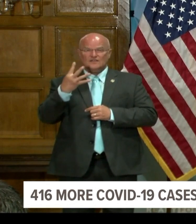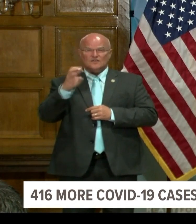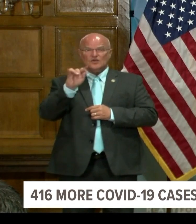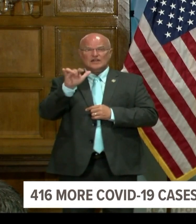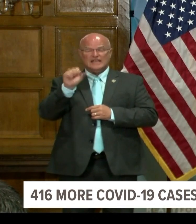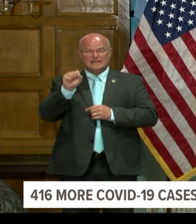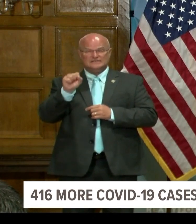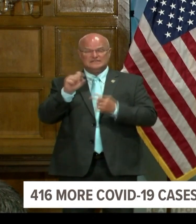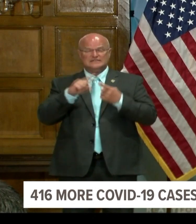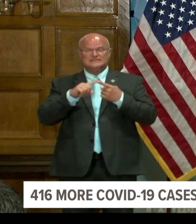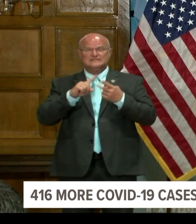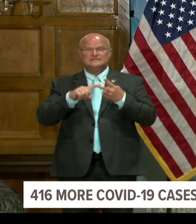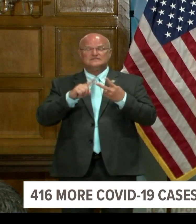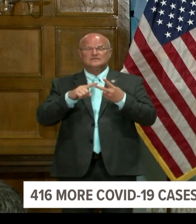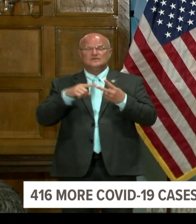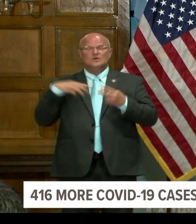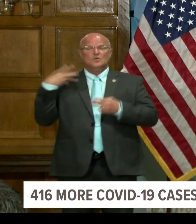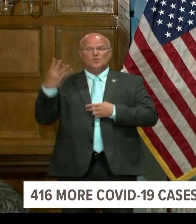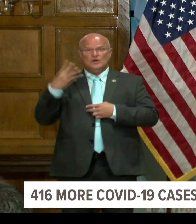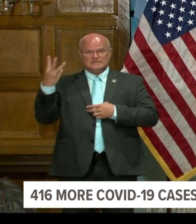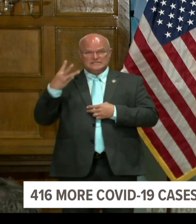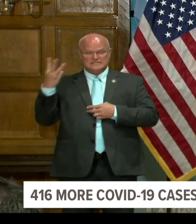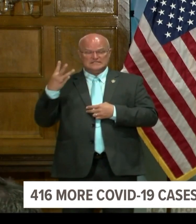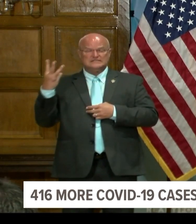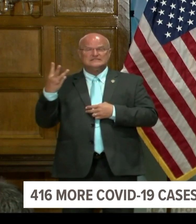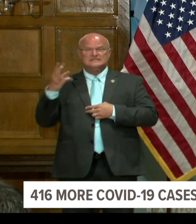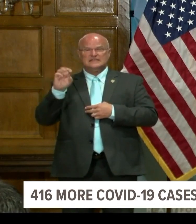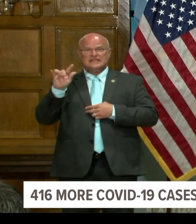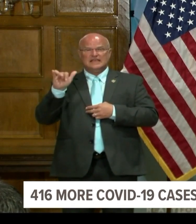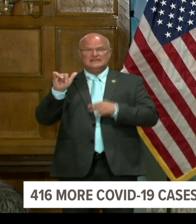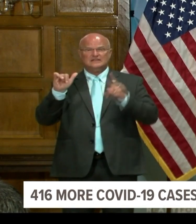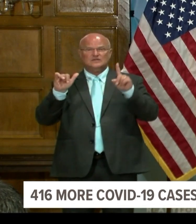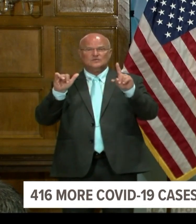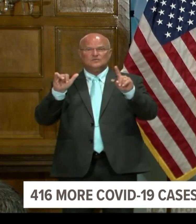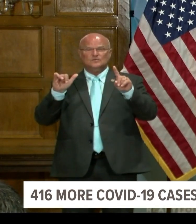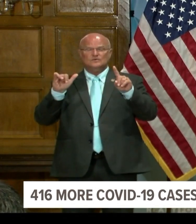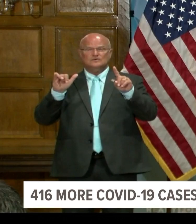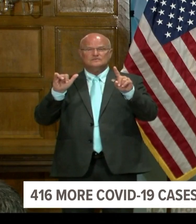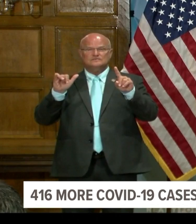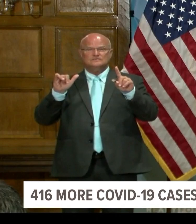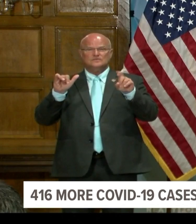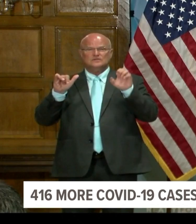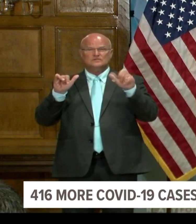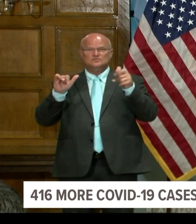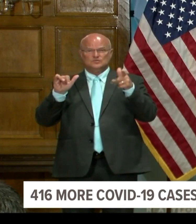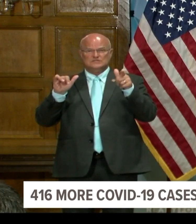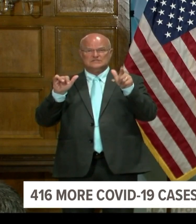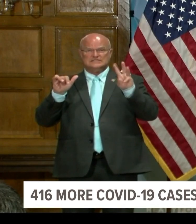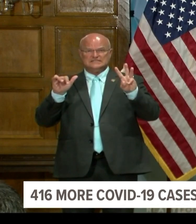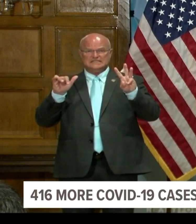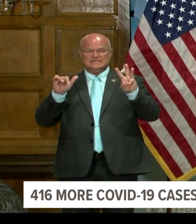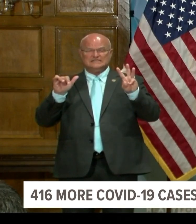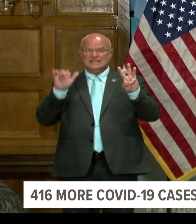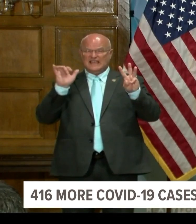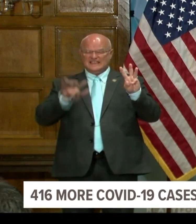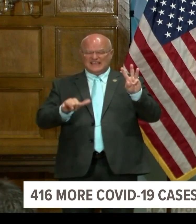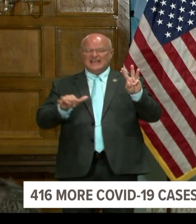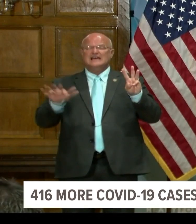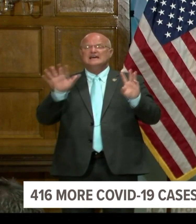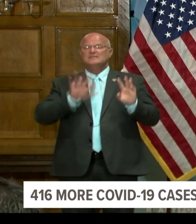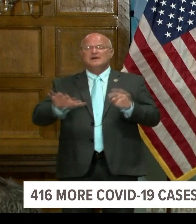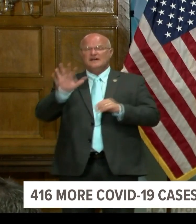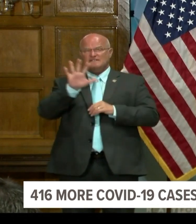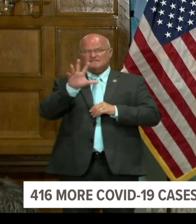as mentioned, were Washington County with a total of 126 individuals. Of these,